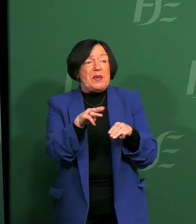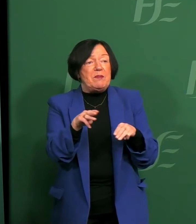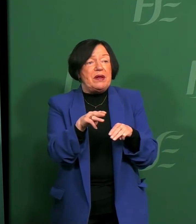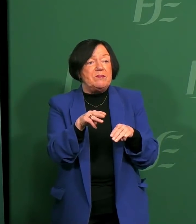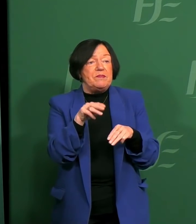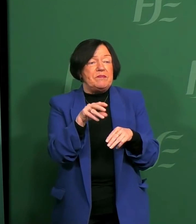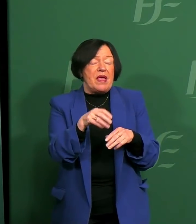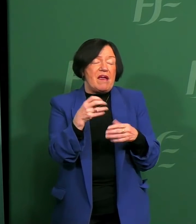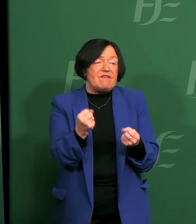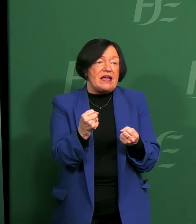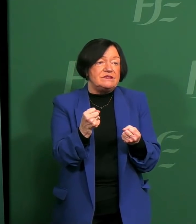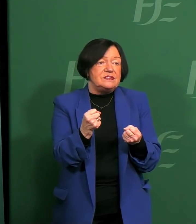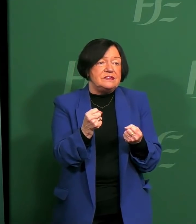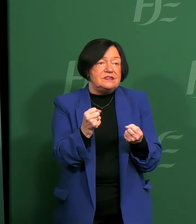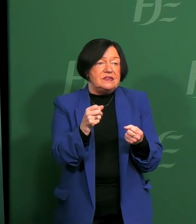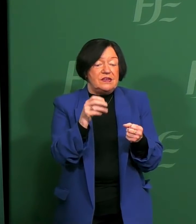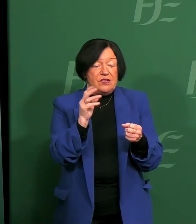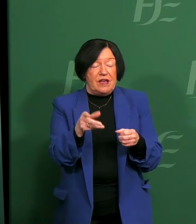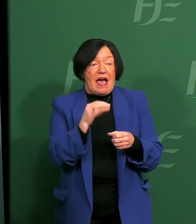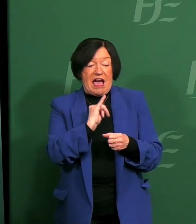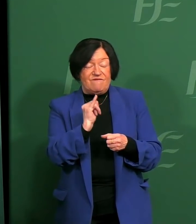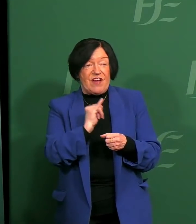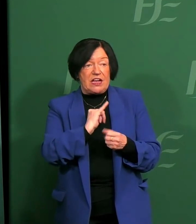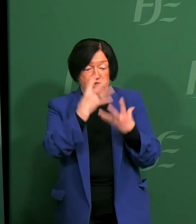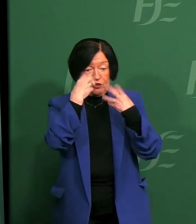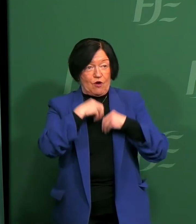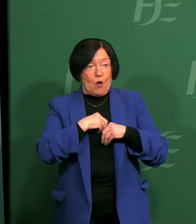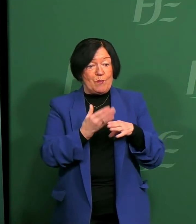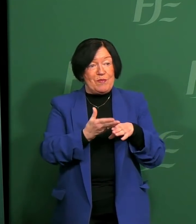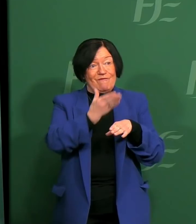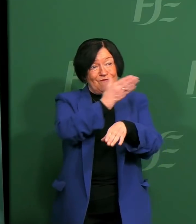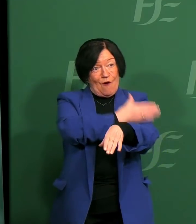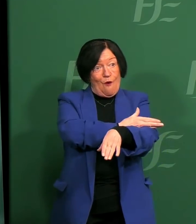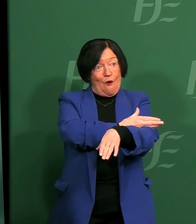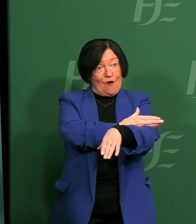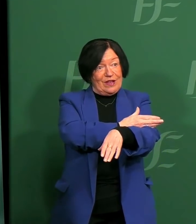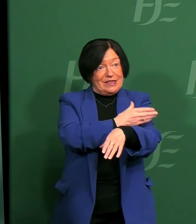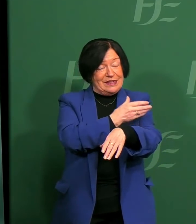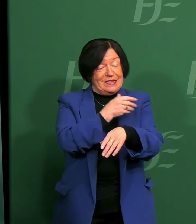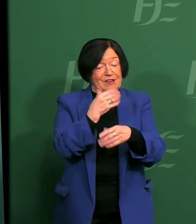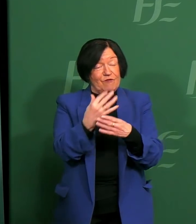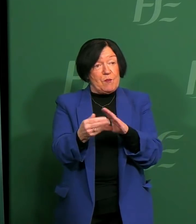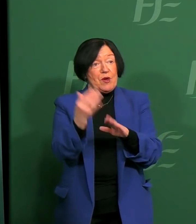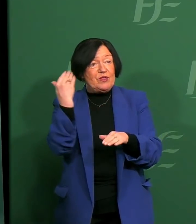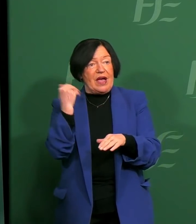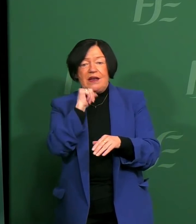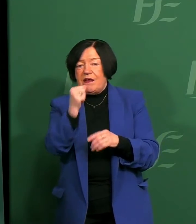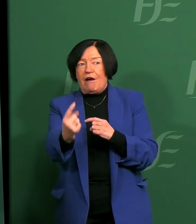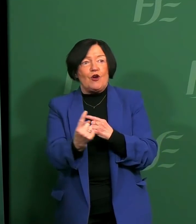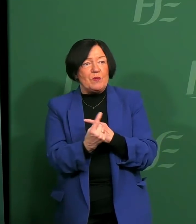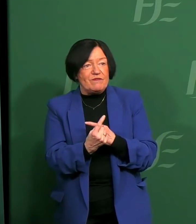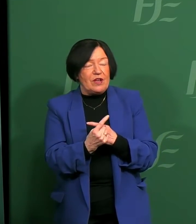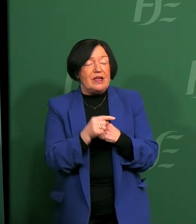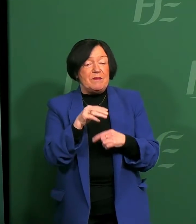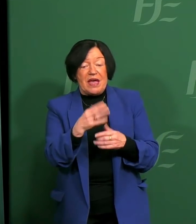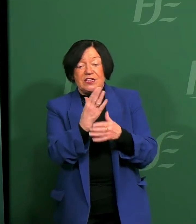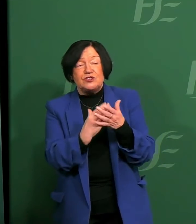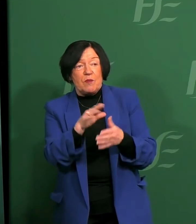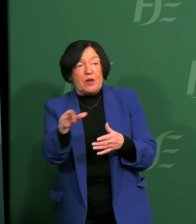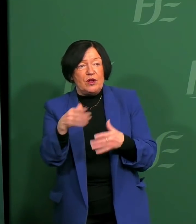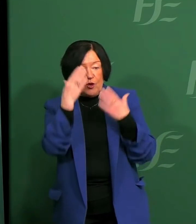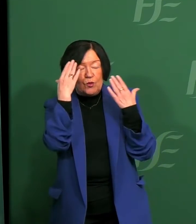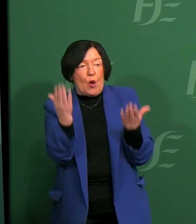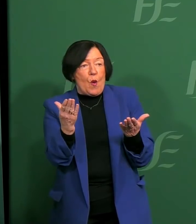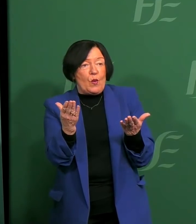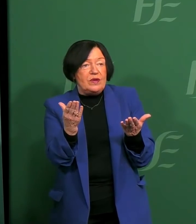may have had previous infection of COVID within the last short period of time and not coming forward, and may in some cases not